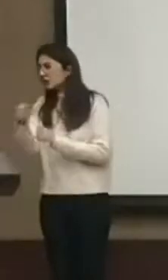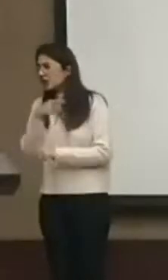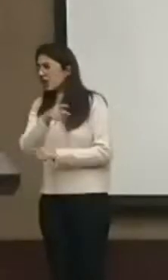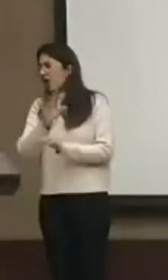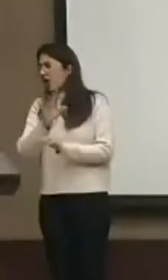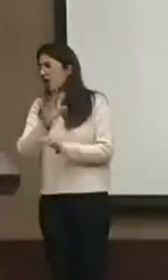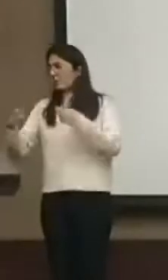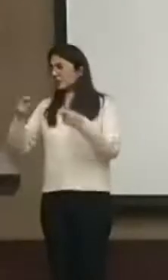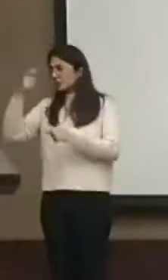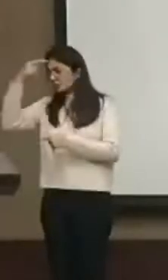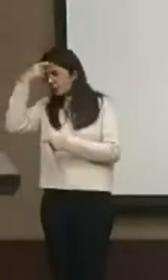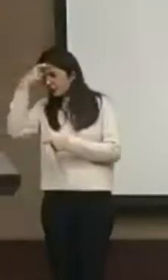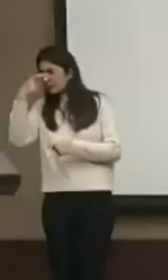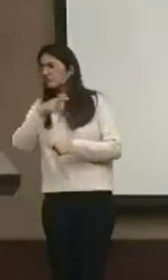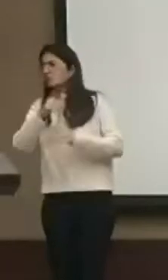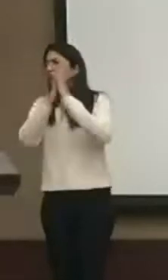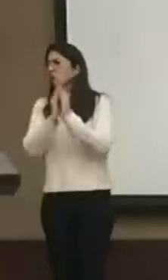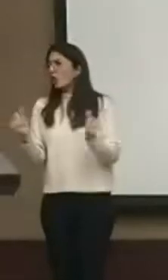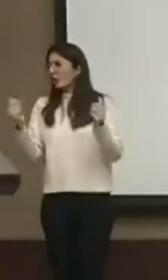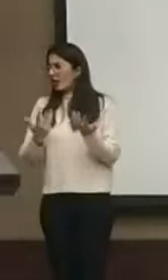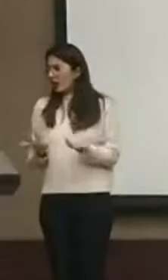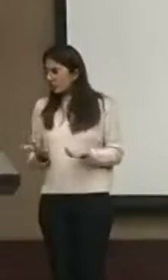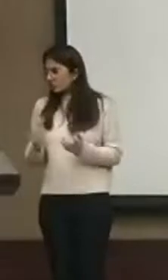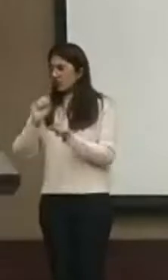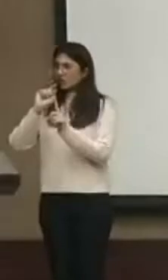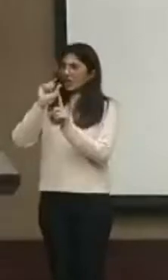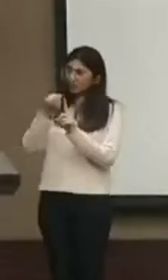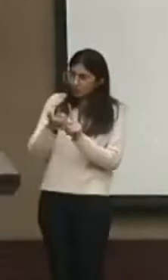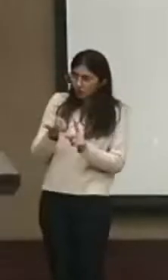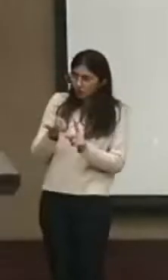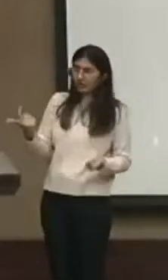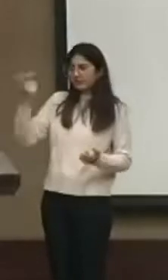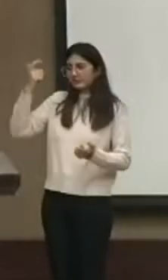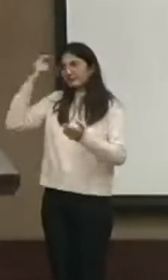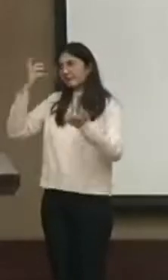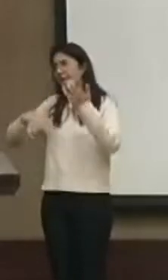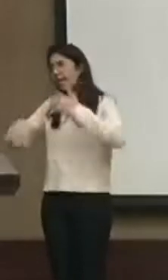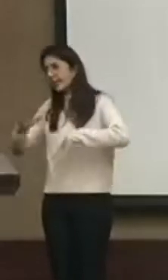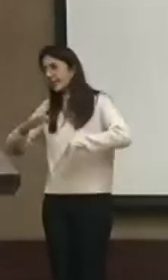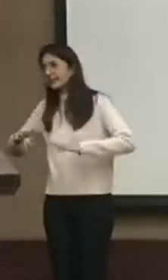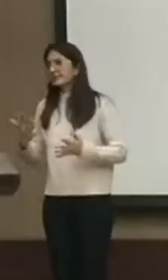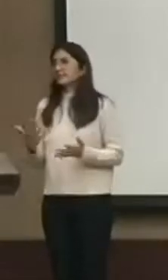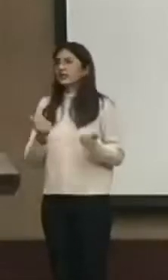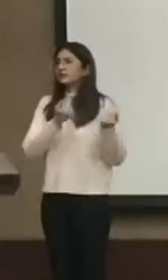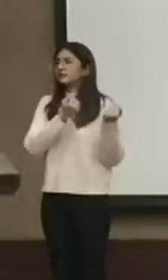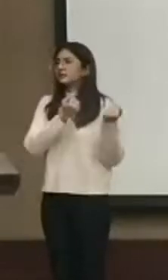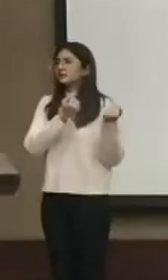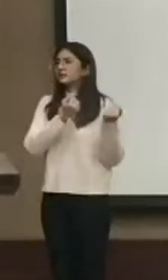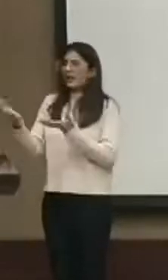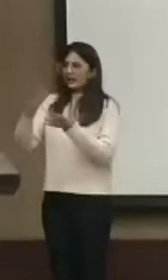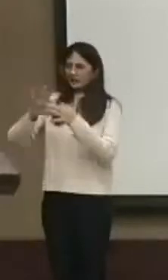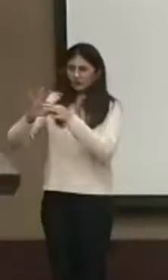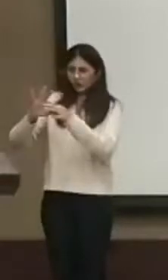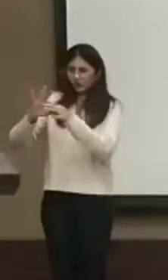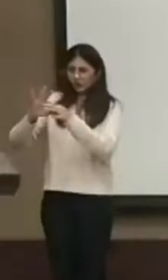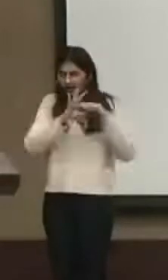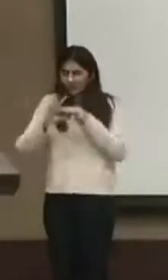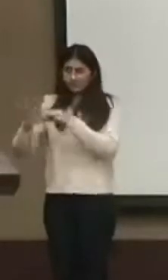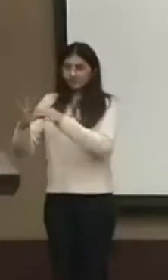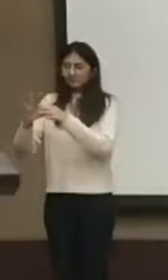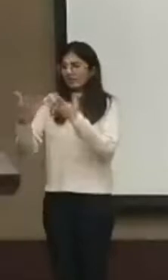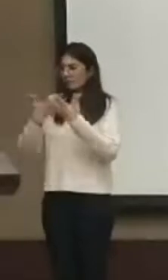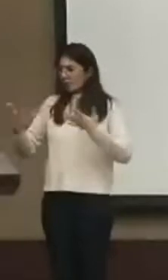and solve for it, right from culture to strategy to building a supply chain to having product